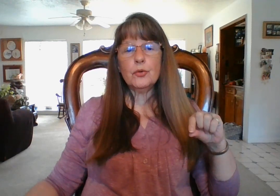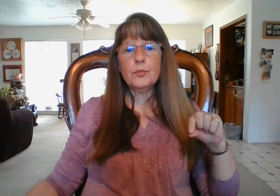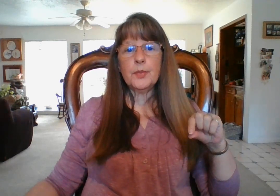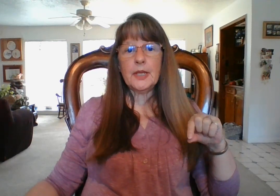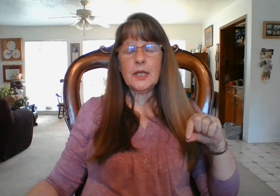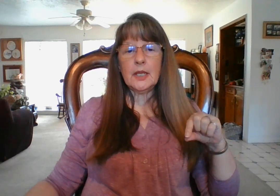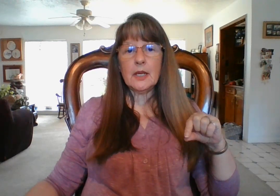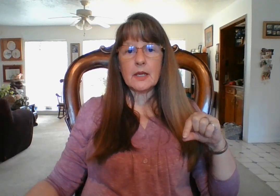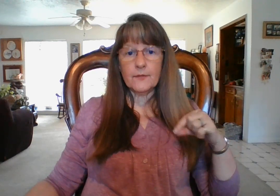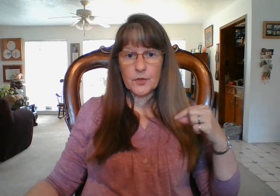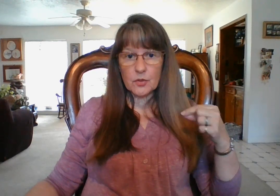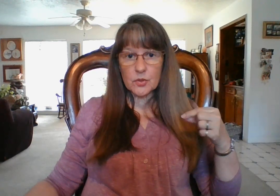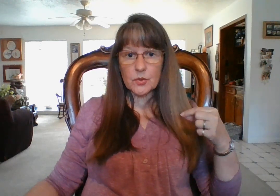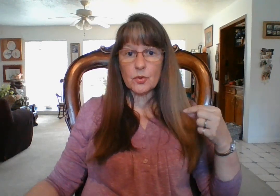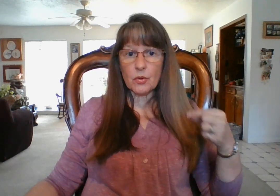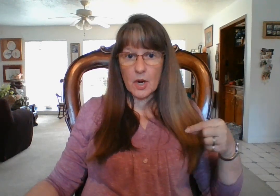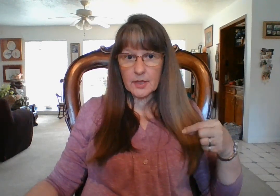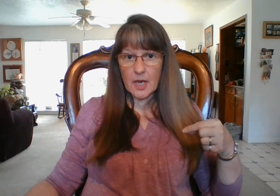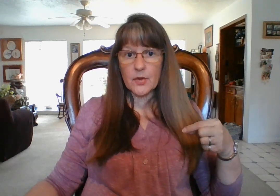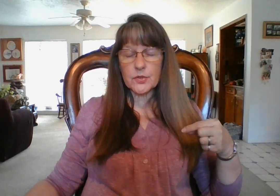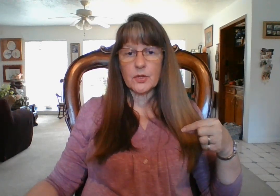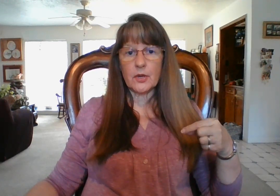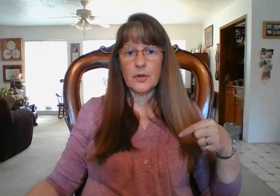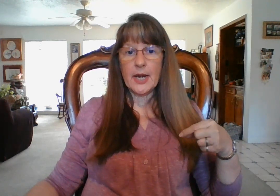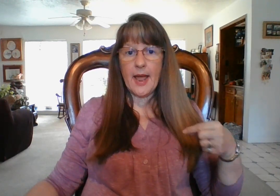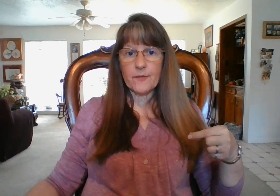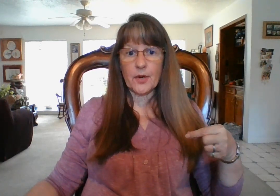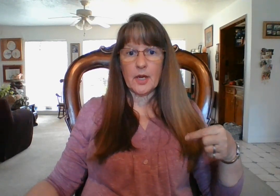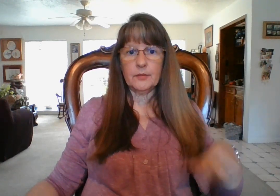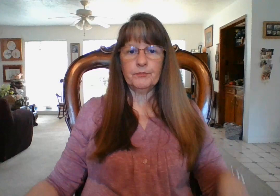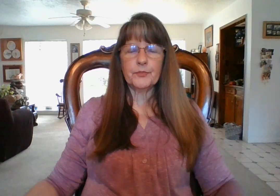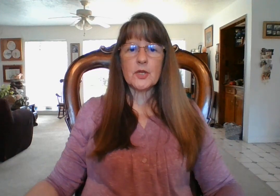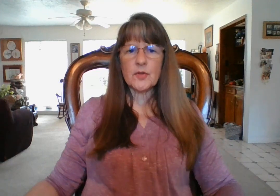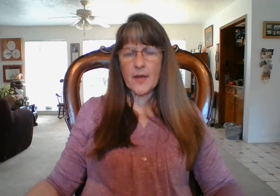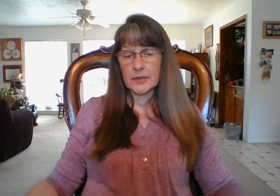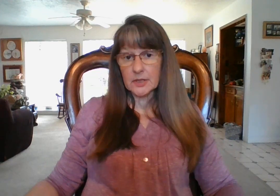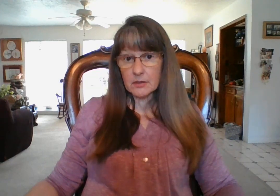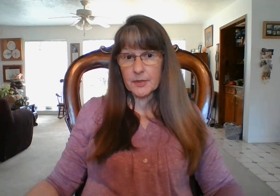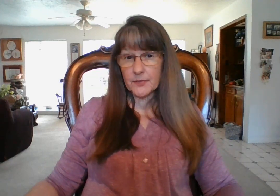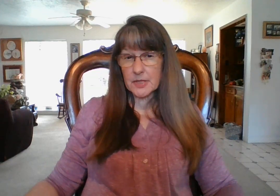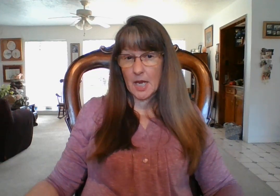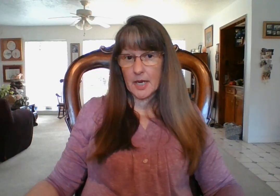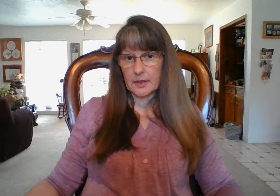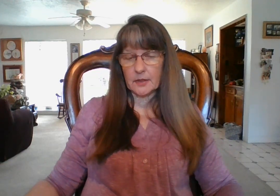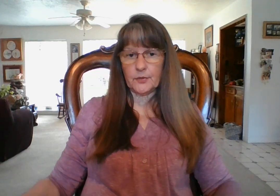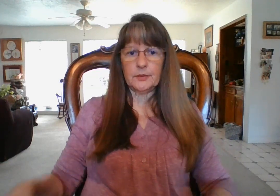to be confused with crocodiles. They're in Africa. So they have a little bit of a sign different.